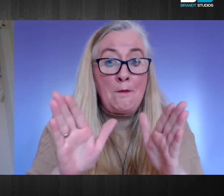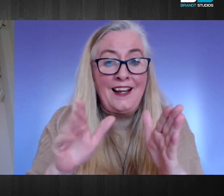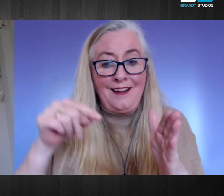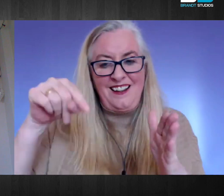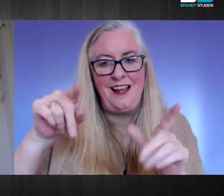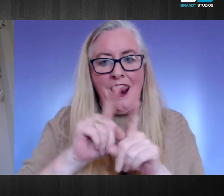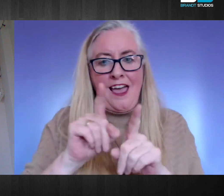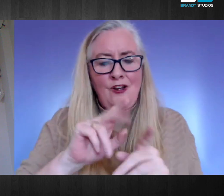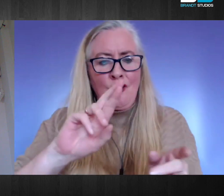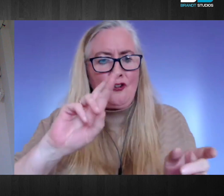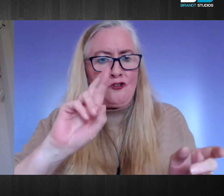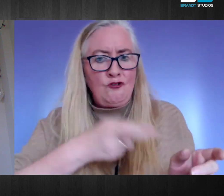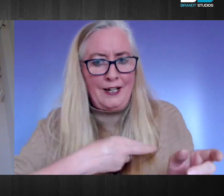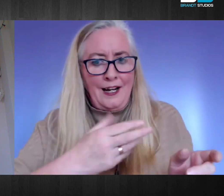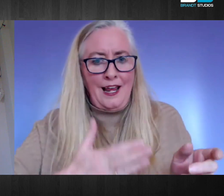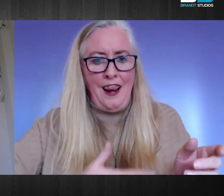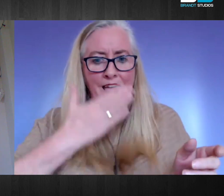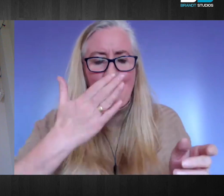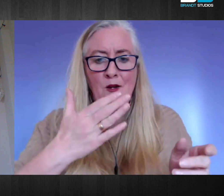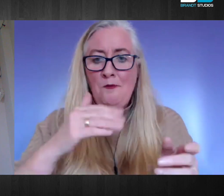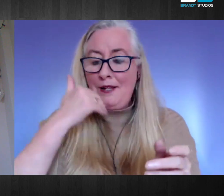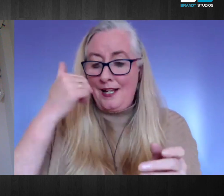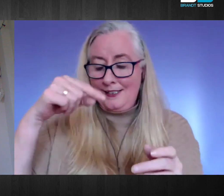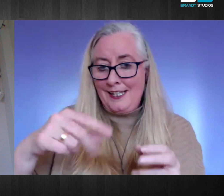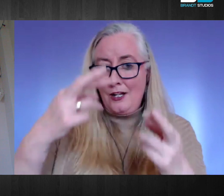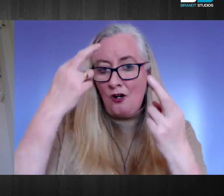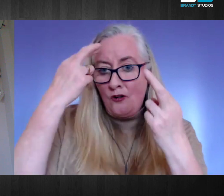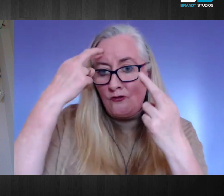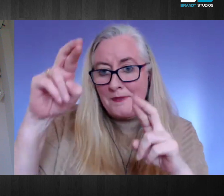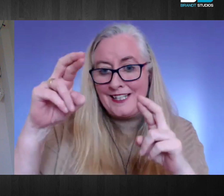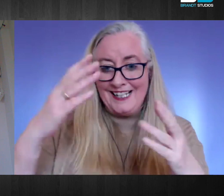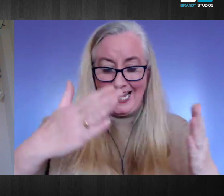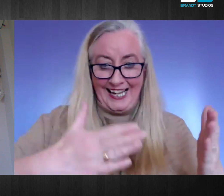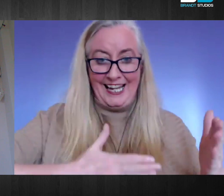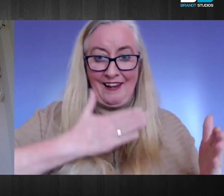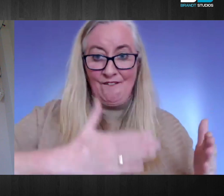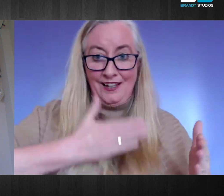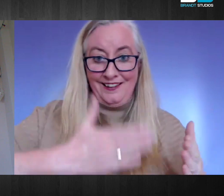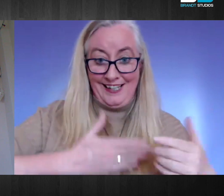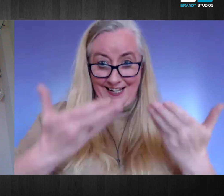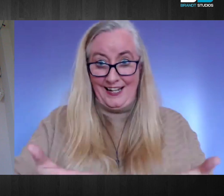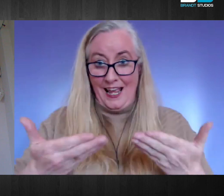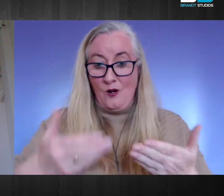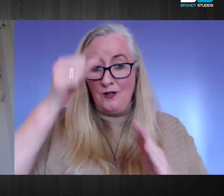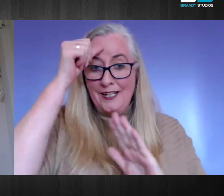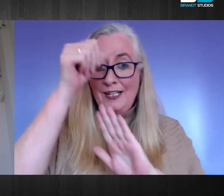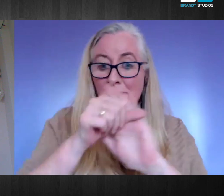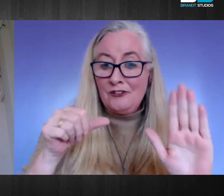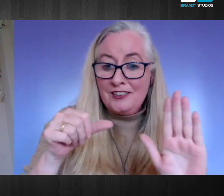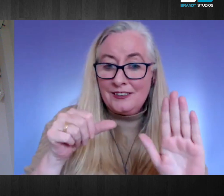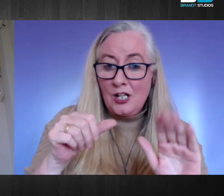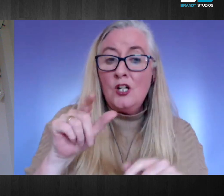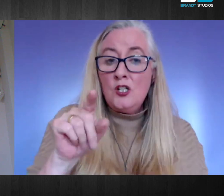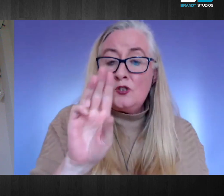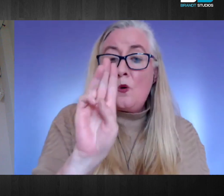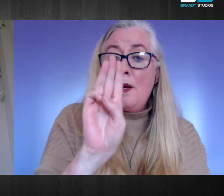table because it represents, as you mentioned earlier, the lived experience. And the PPI voice, especially